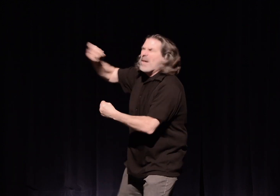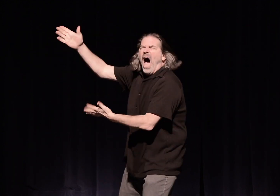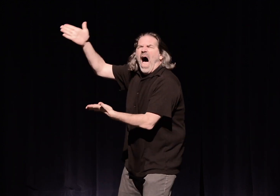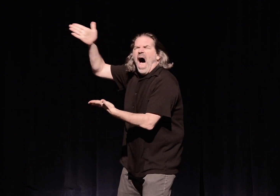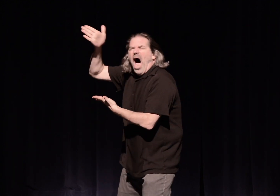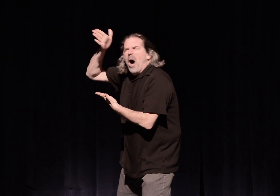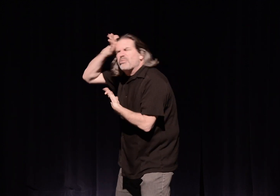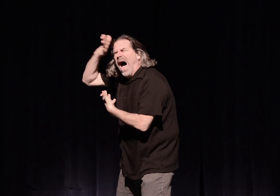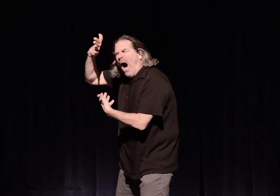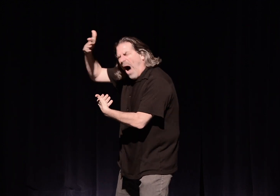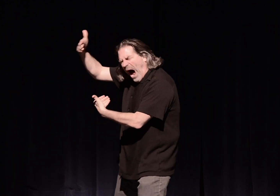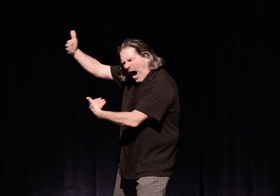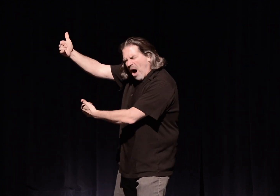Against the wall.